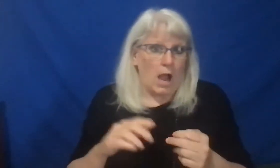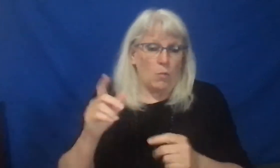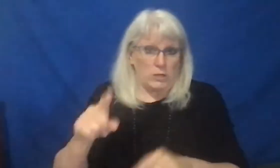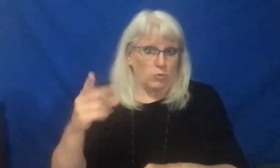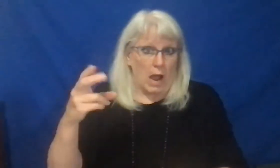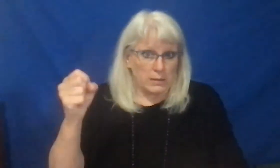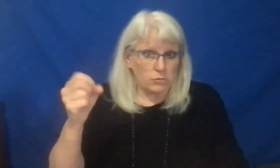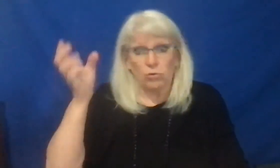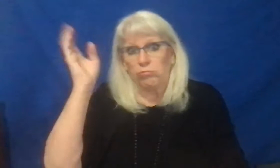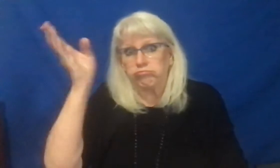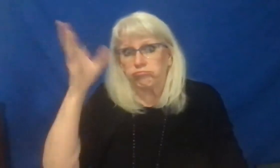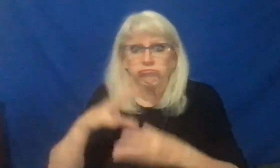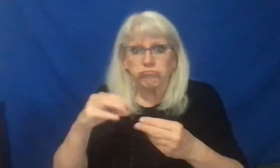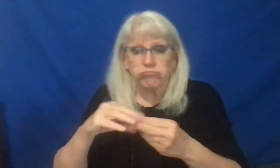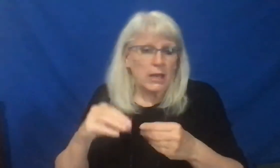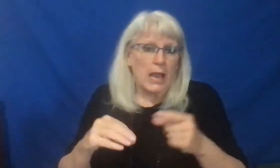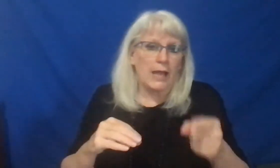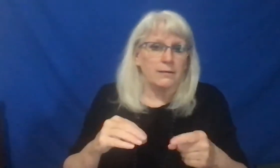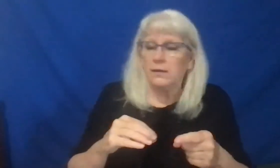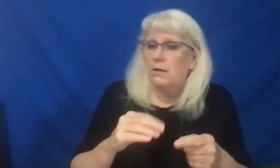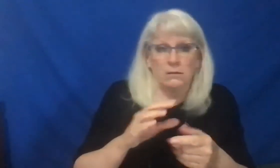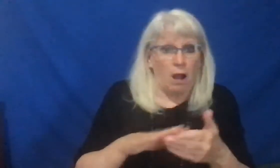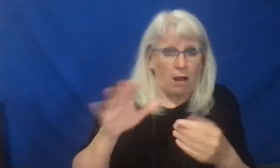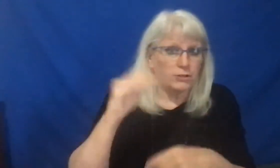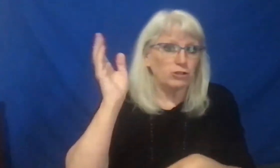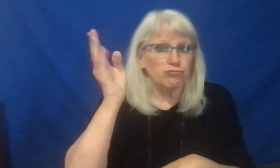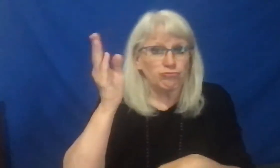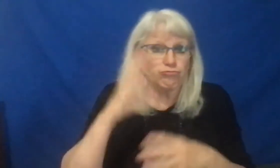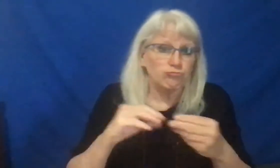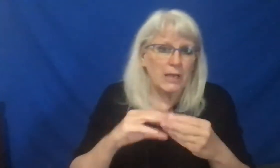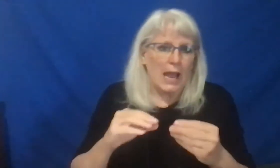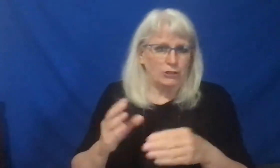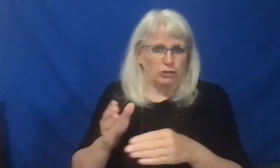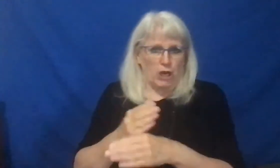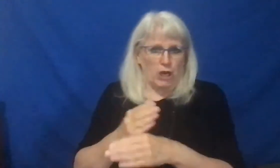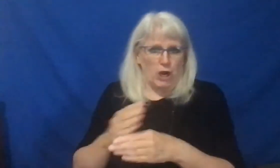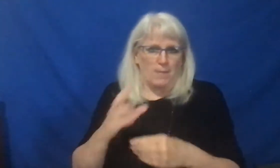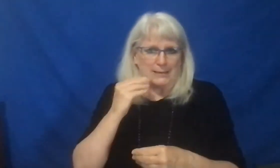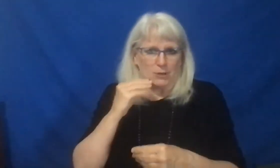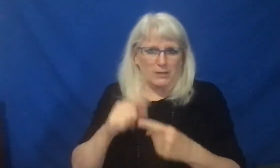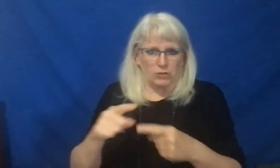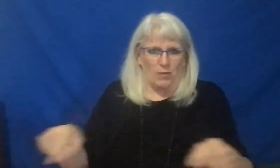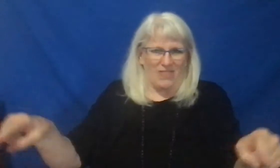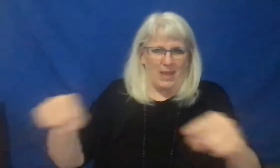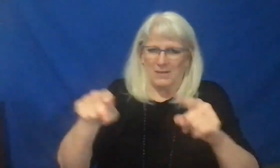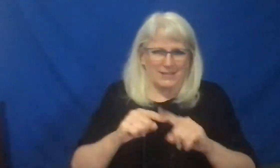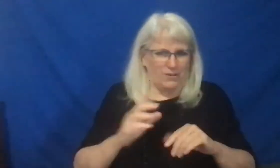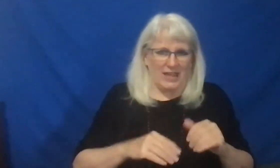and learn about how to share about my experience to the public, about how to talk about